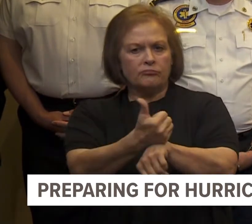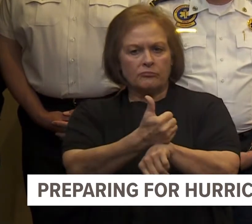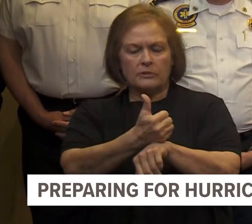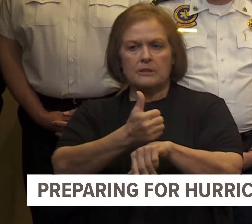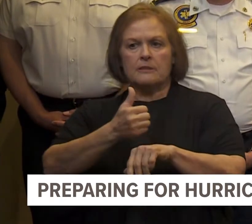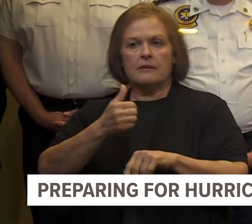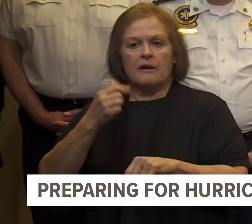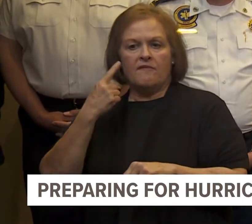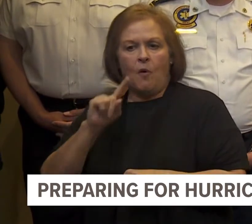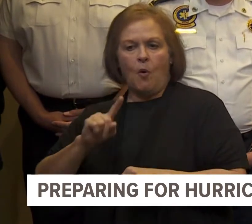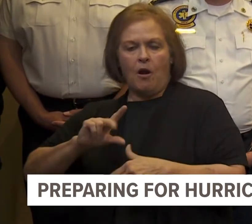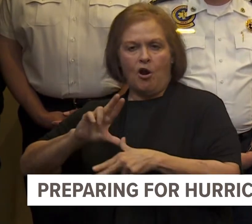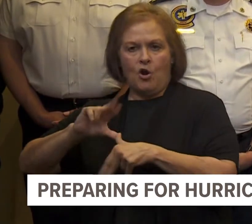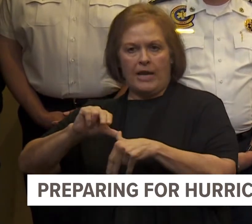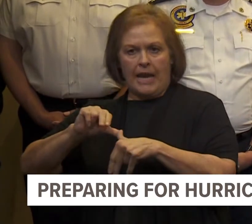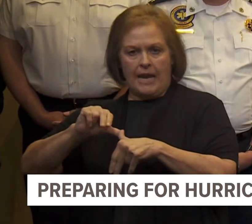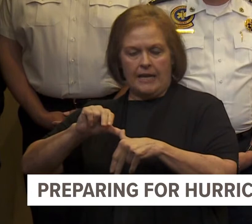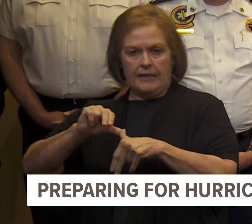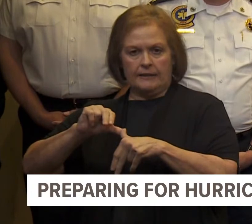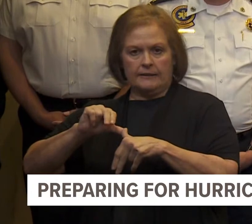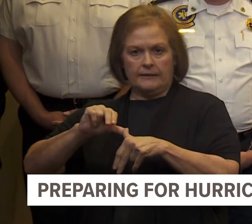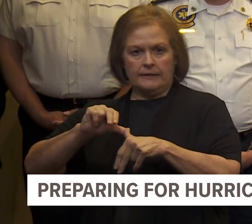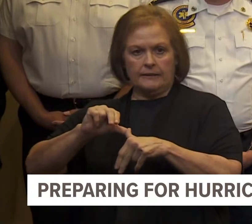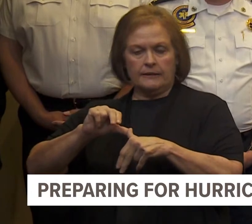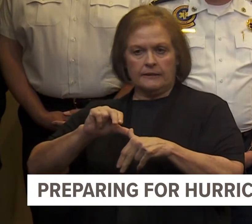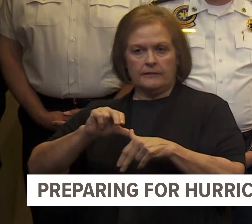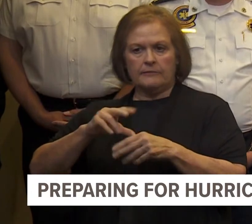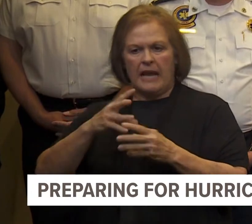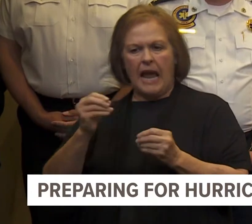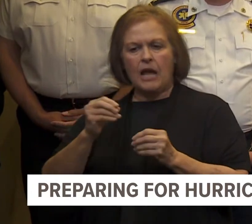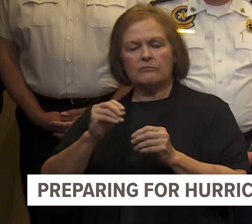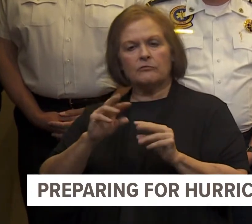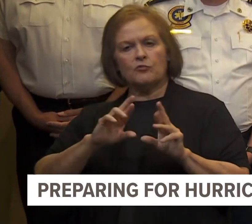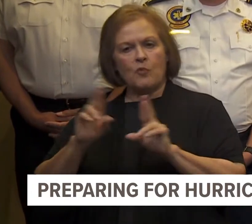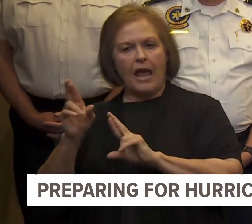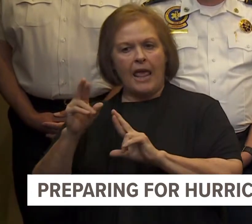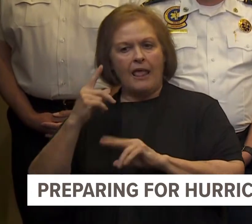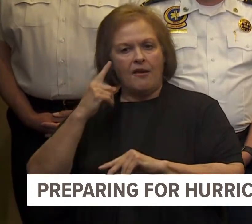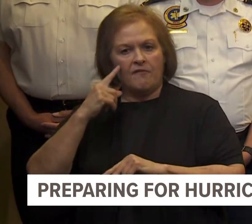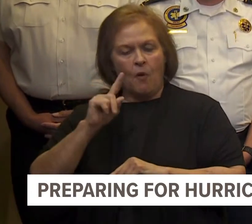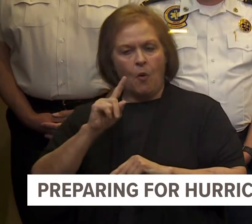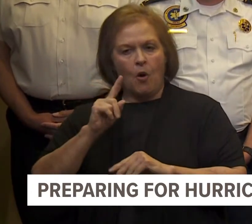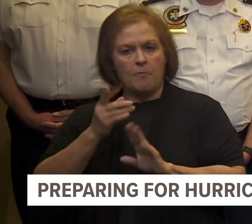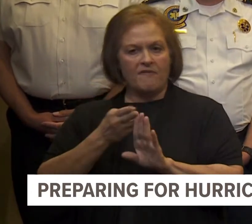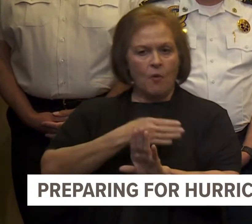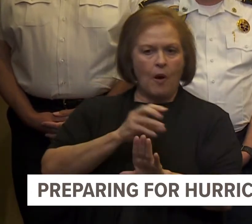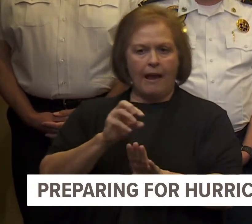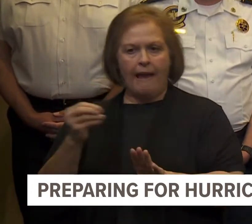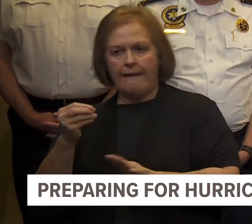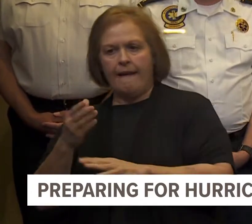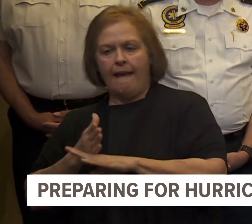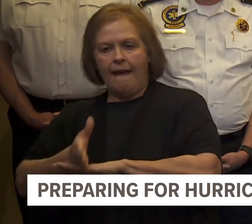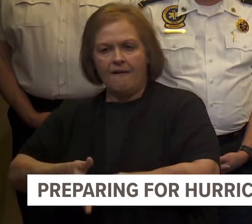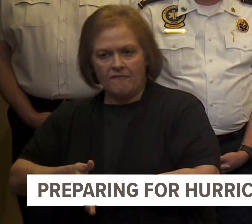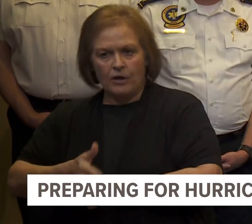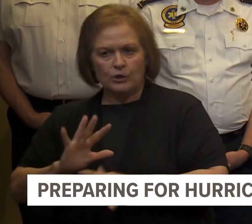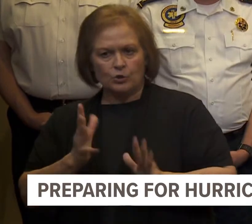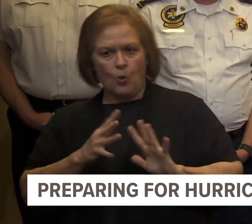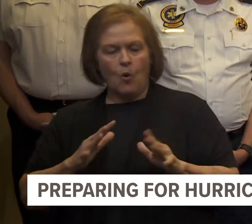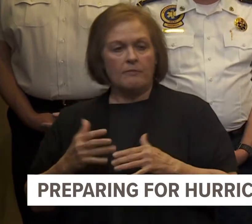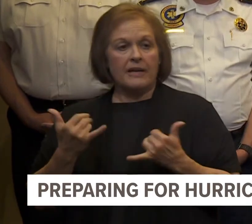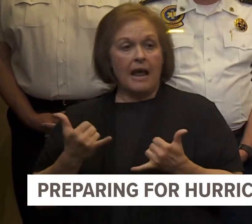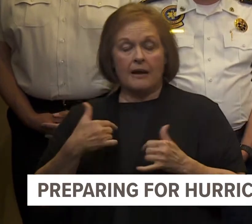emergency preparedness actions after and post-storm, as well as pre. In addition to that, I'm going to